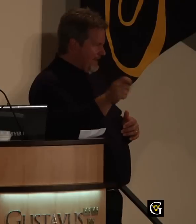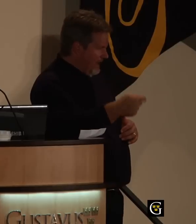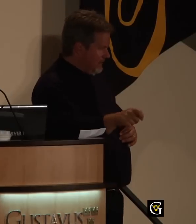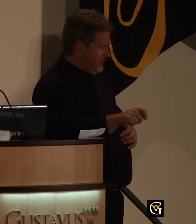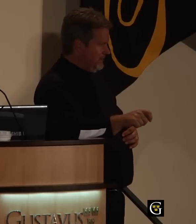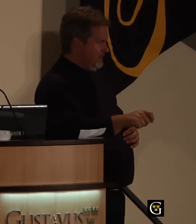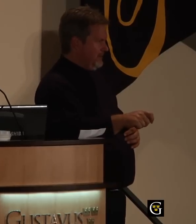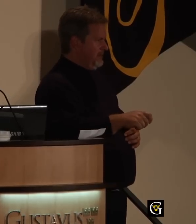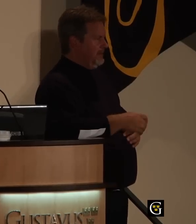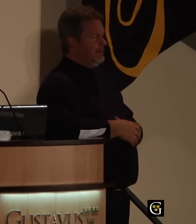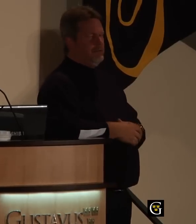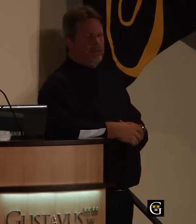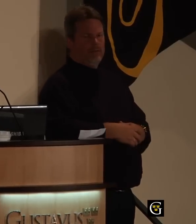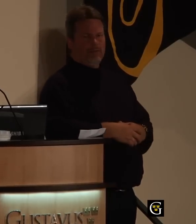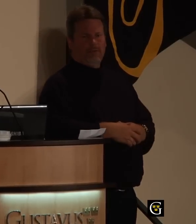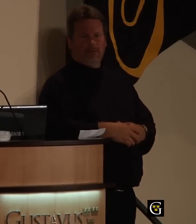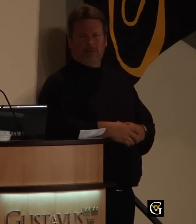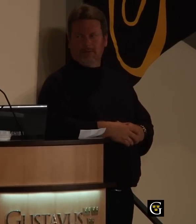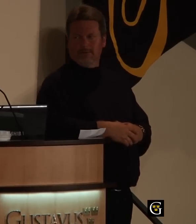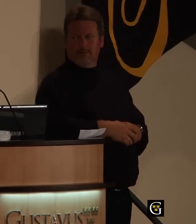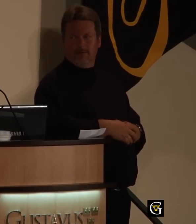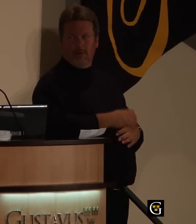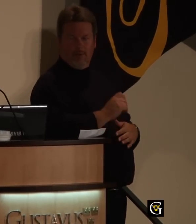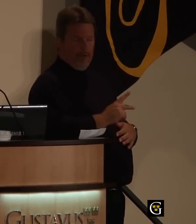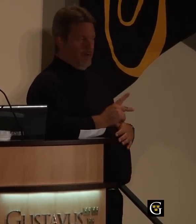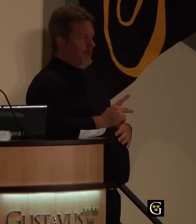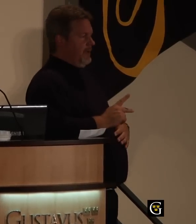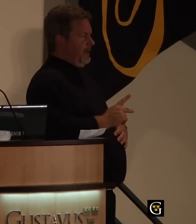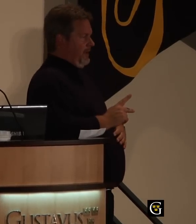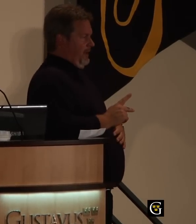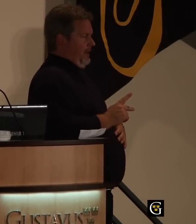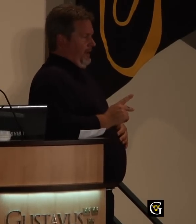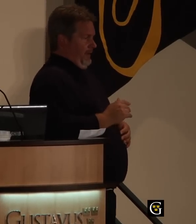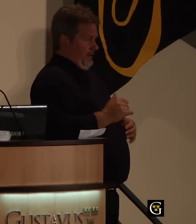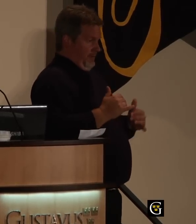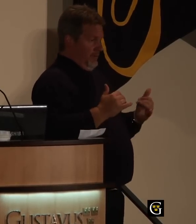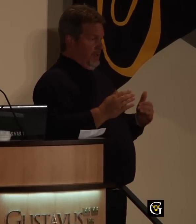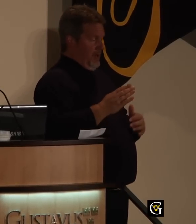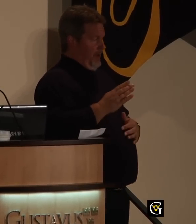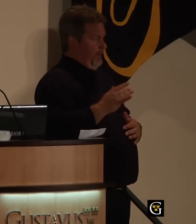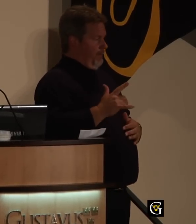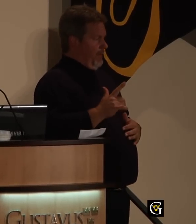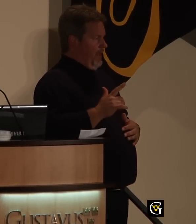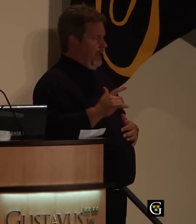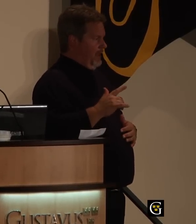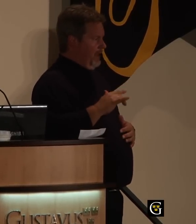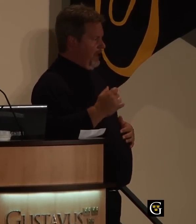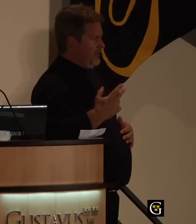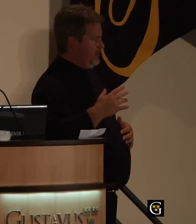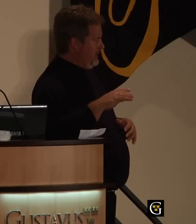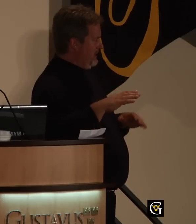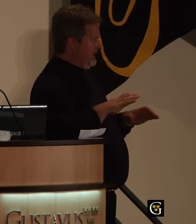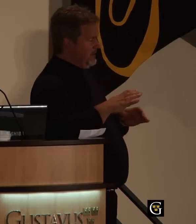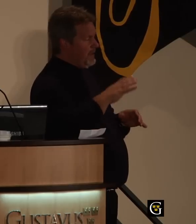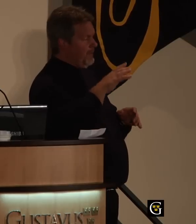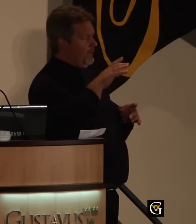can tell. You're getting it, right? Now, Bell Labs did some pioneering research many decades ago. It showed that the